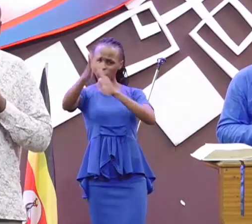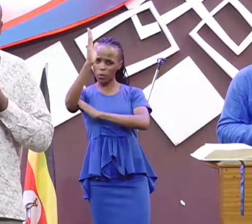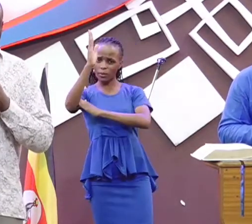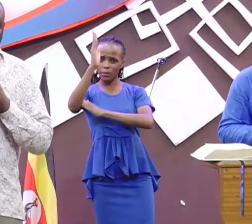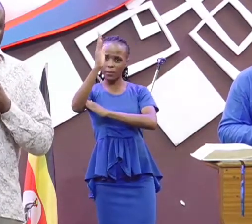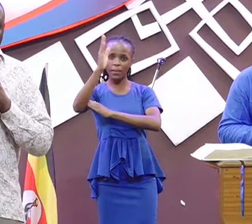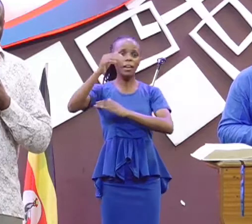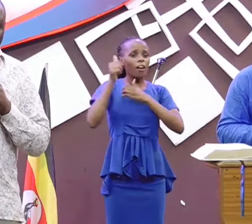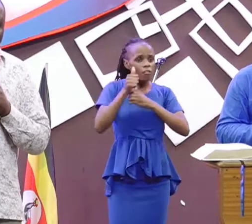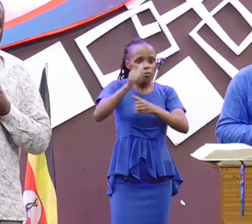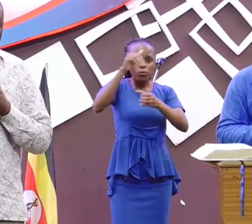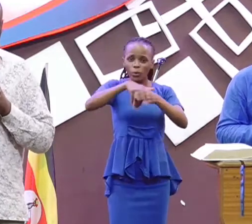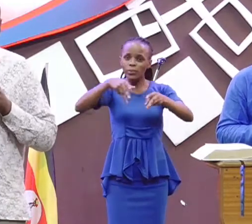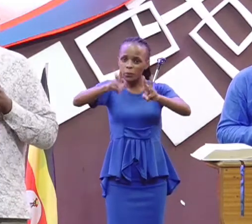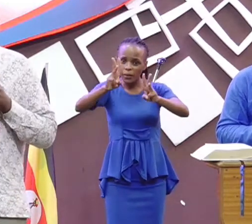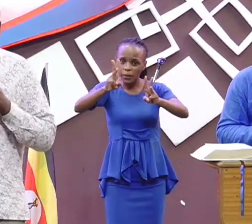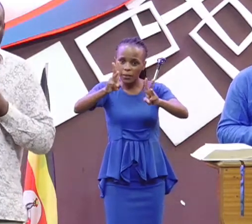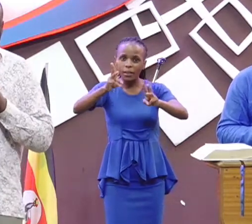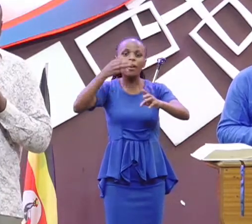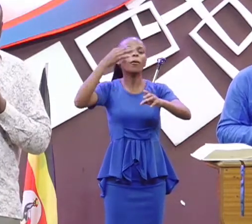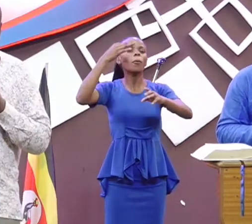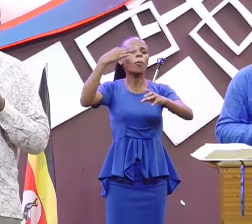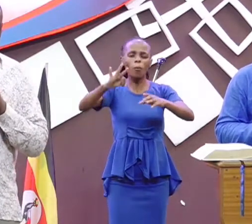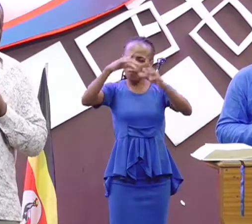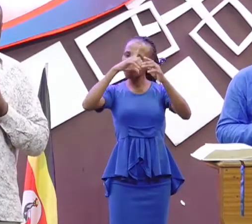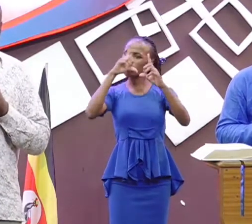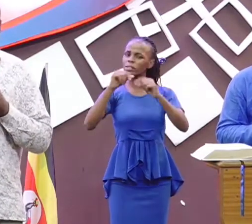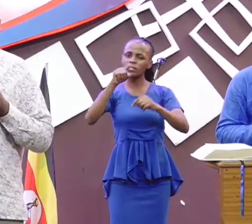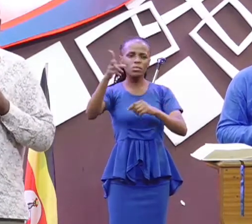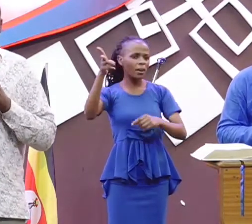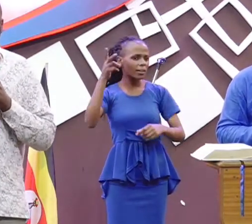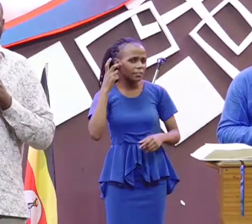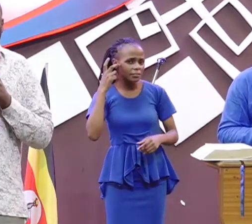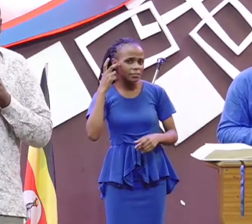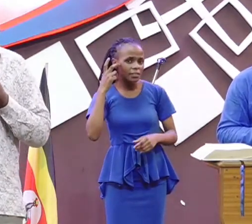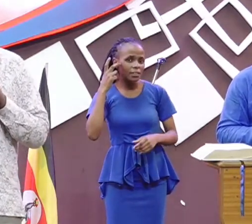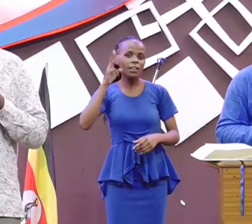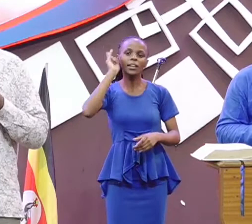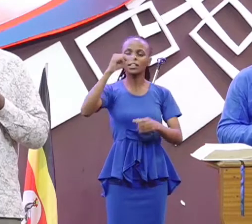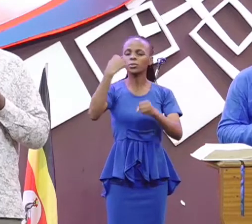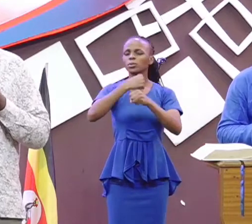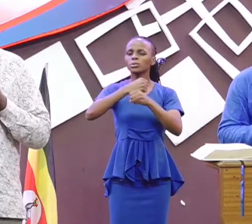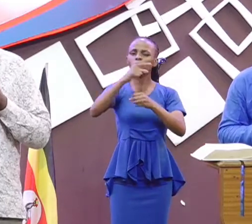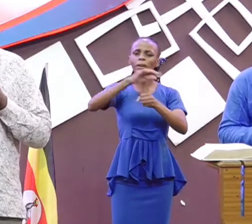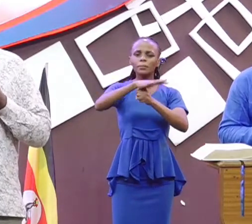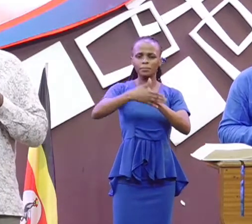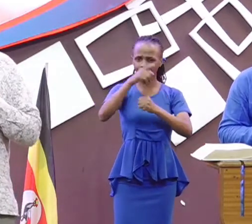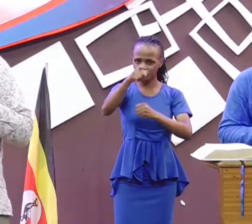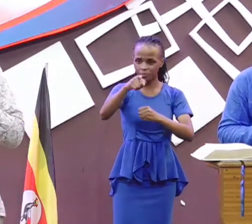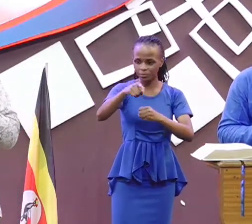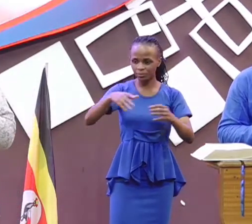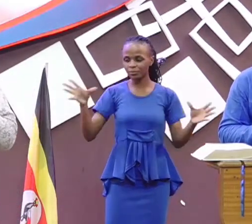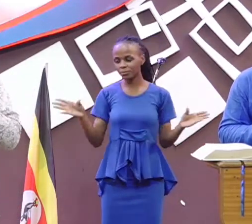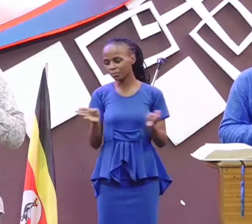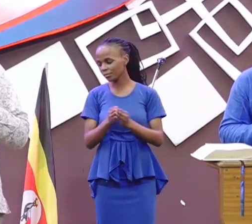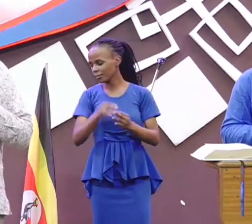of God. Walk in the path of the words that you heard. The words will make you and